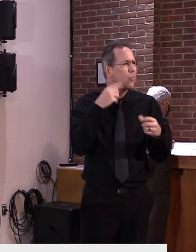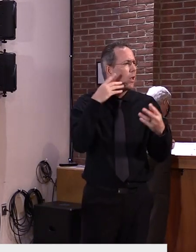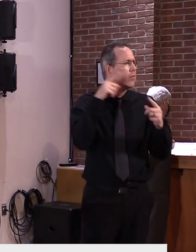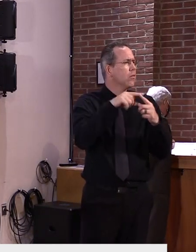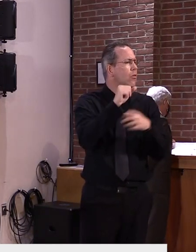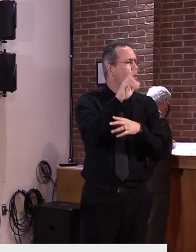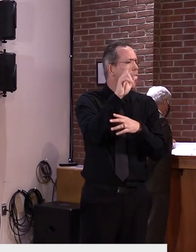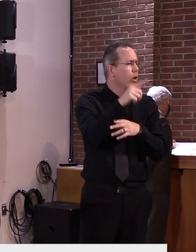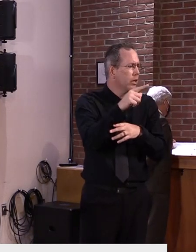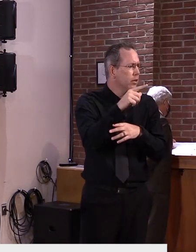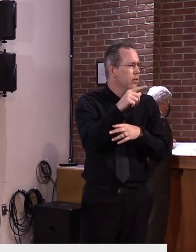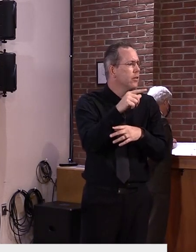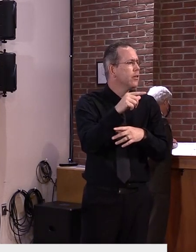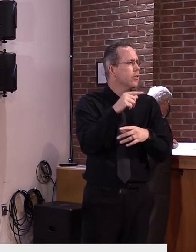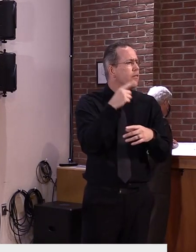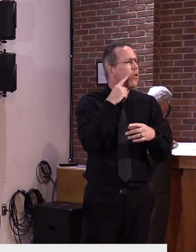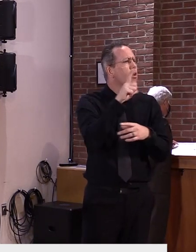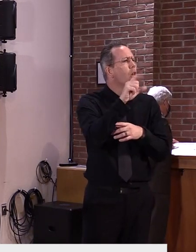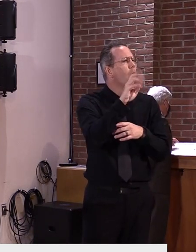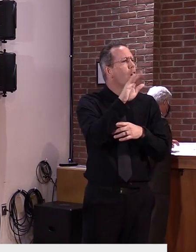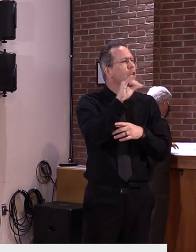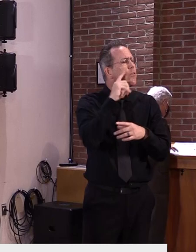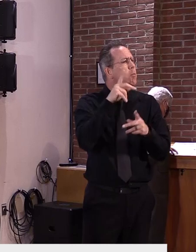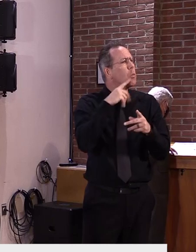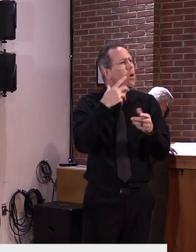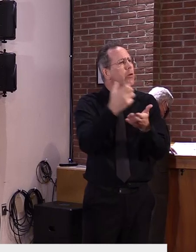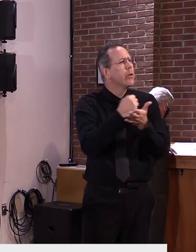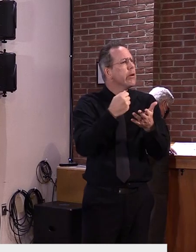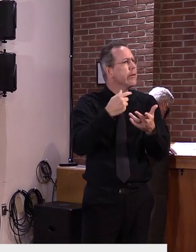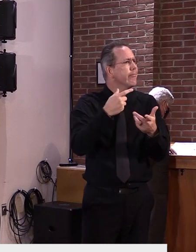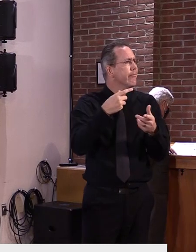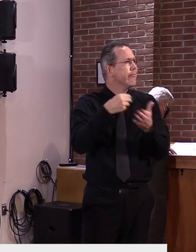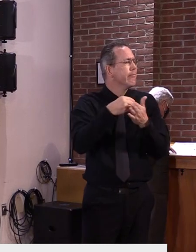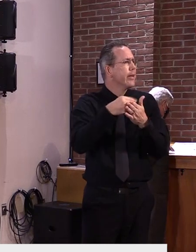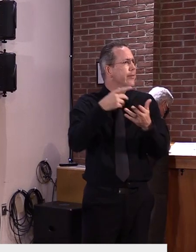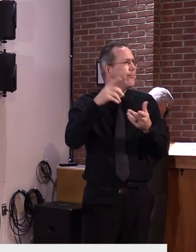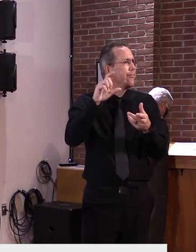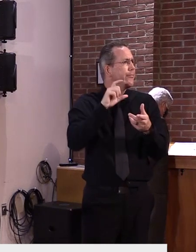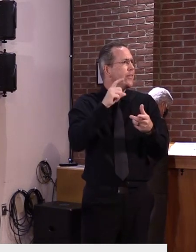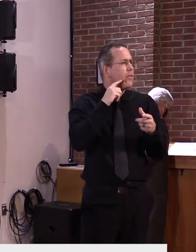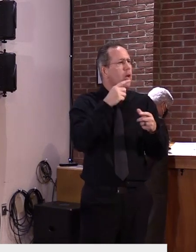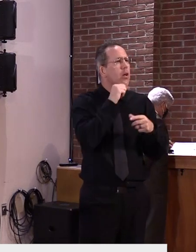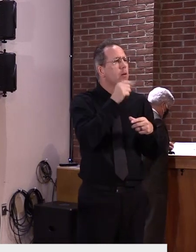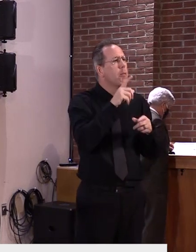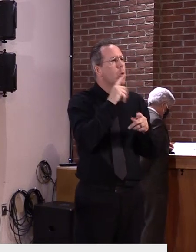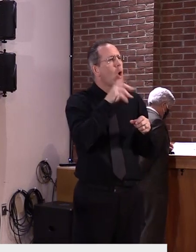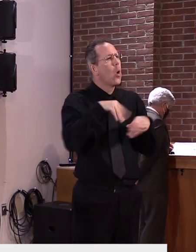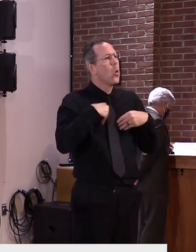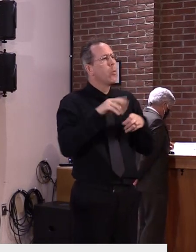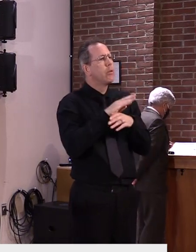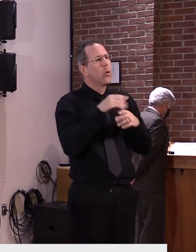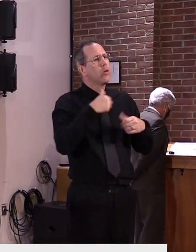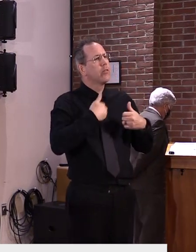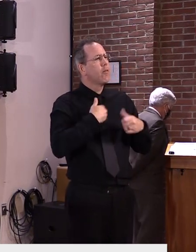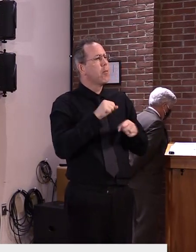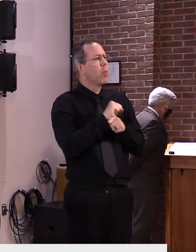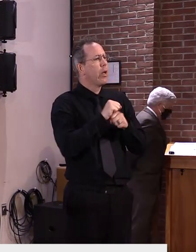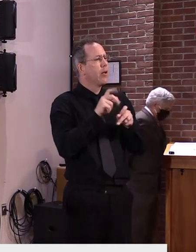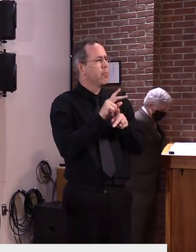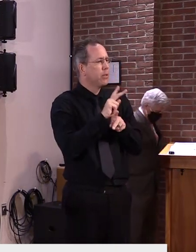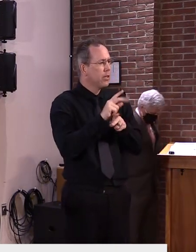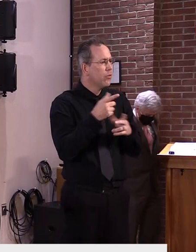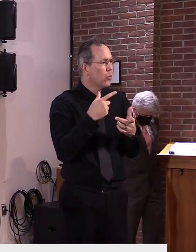selection by lottery. So it's very, very different from the way that we're doing the ACCD and tax grants